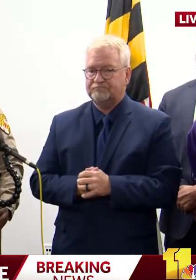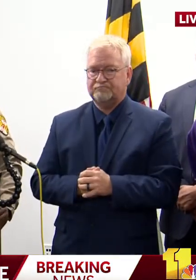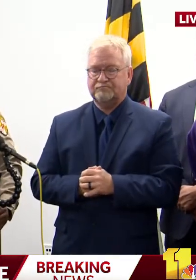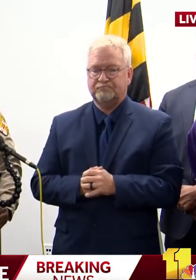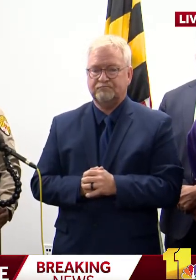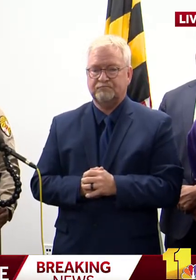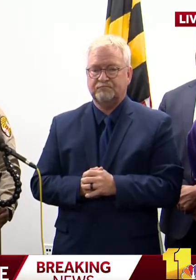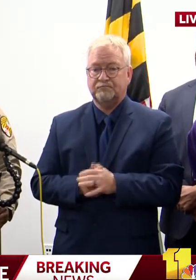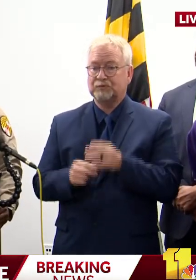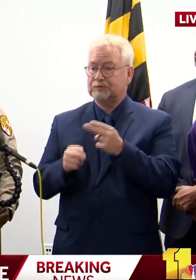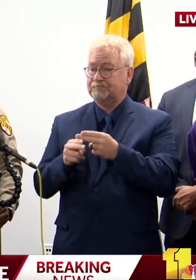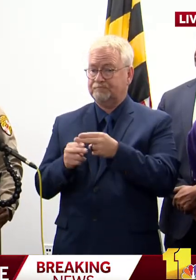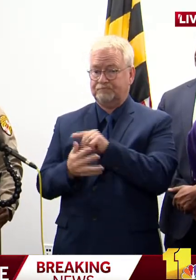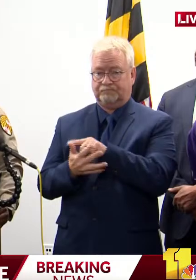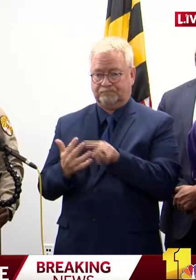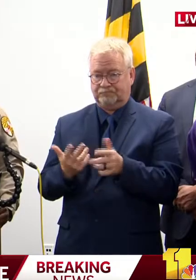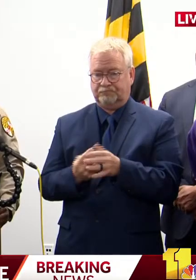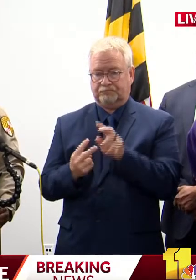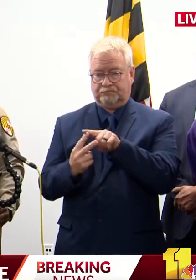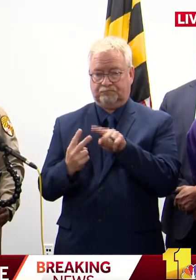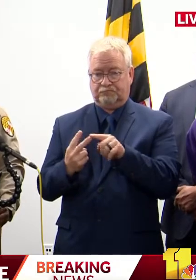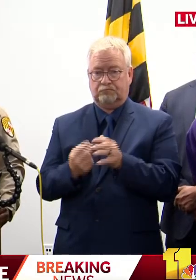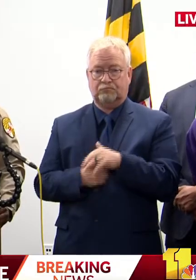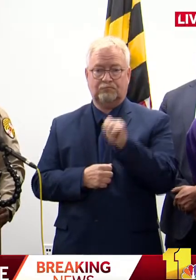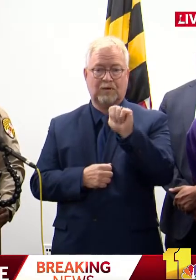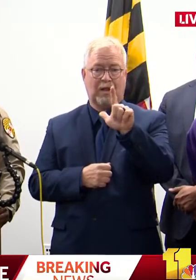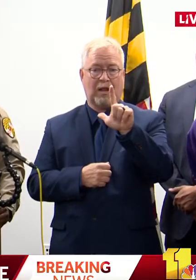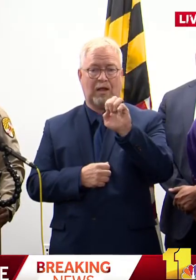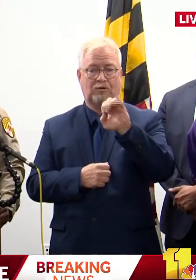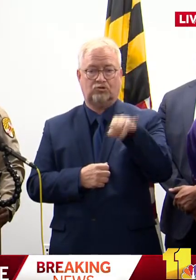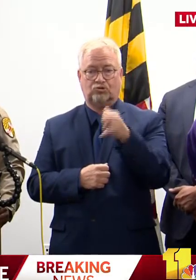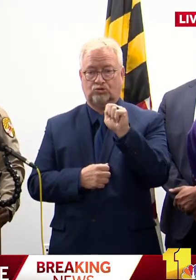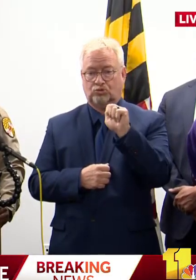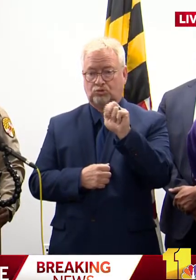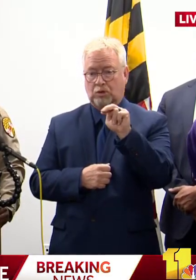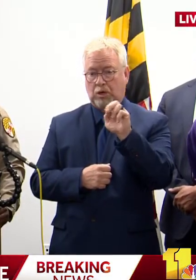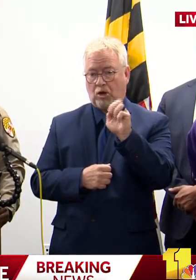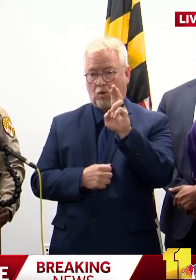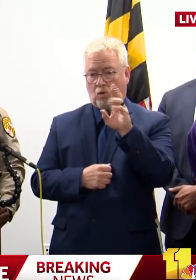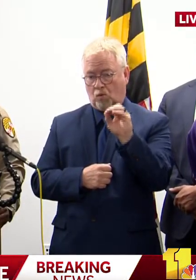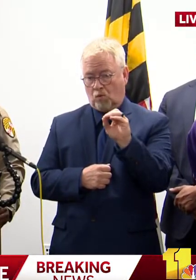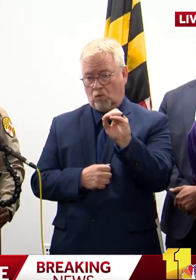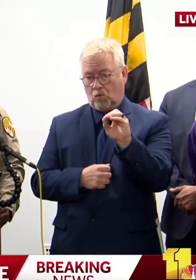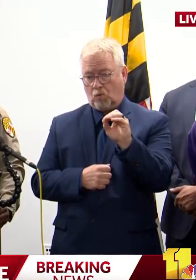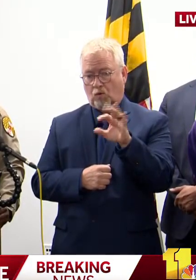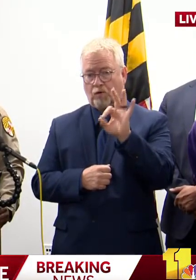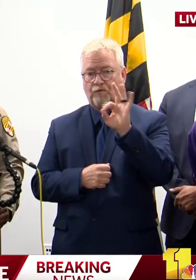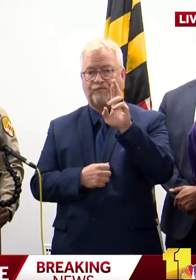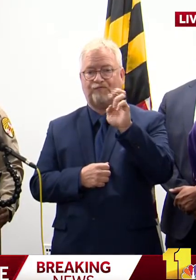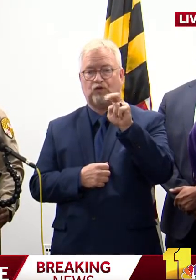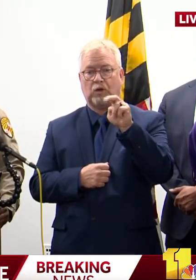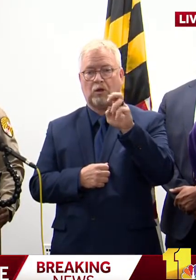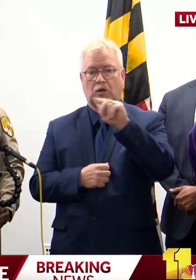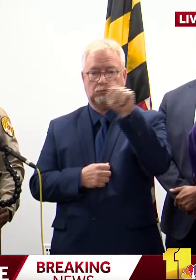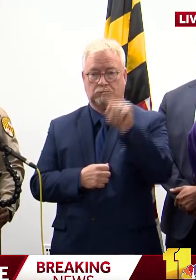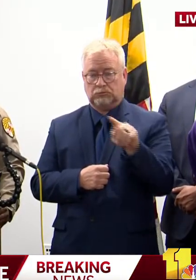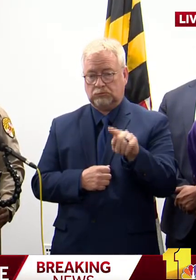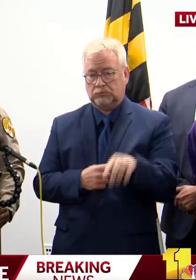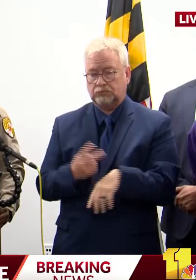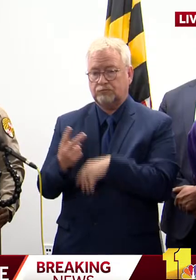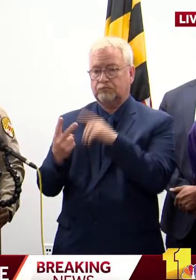The victims were identified as Alejandro Hernandez Fuentes, 35 years old, of